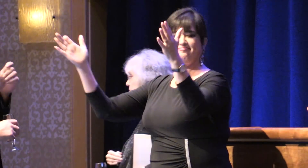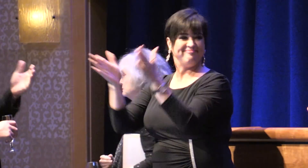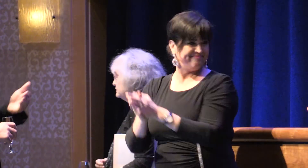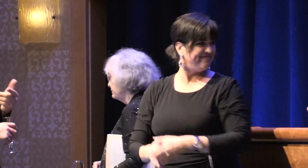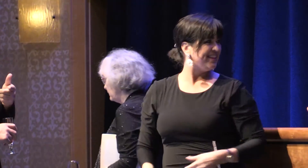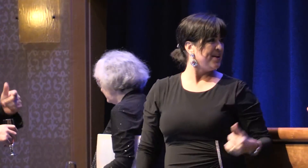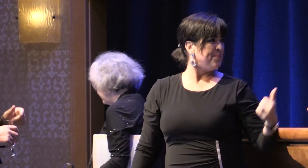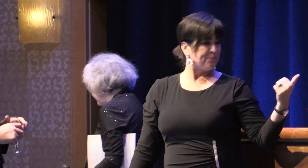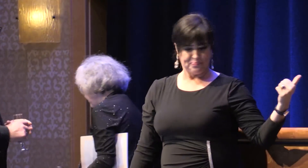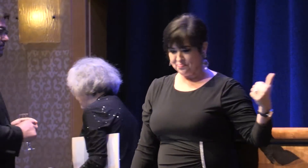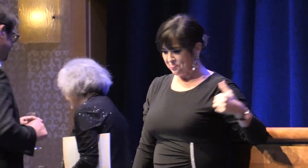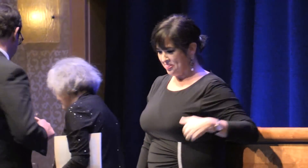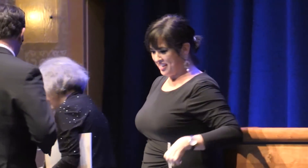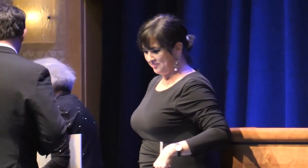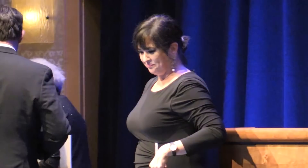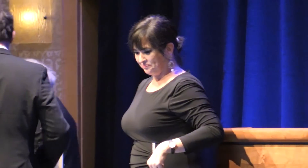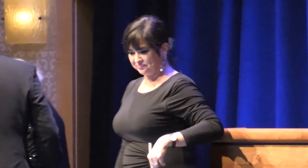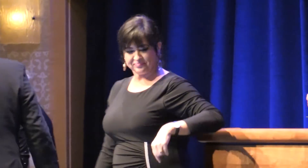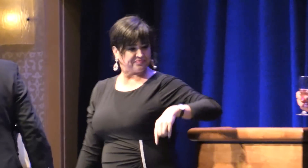years. So thank you so much, TDI.